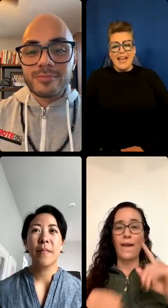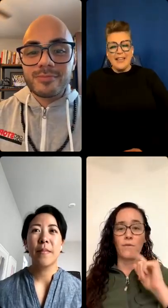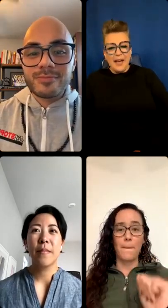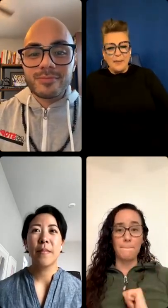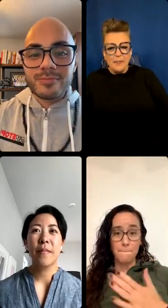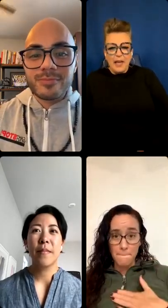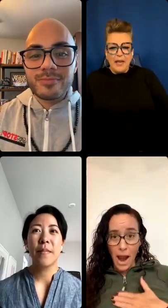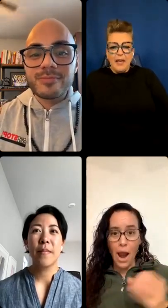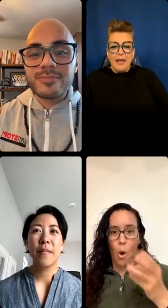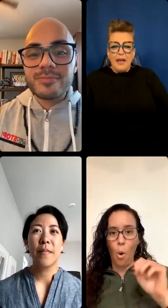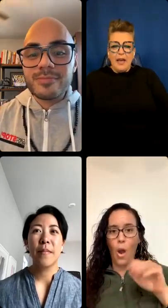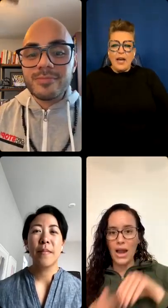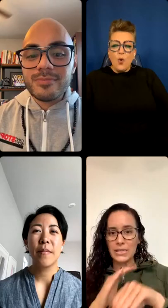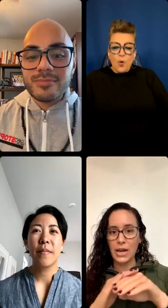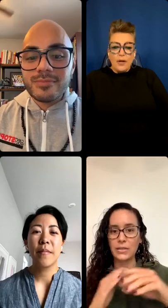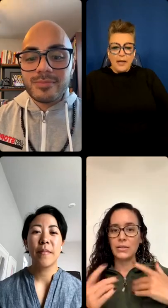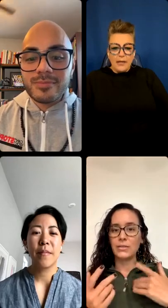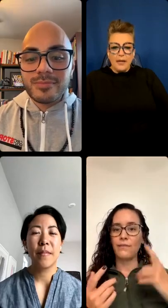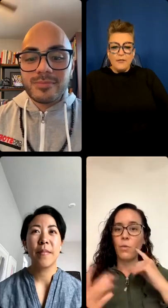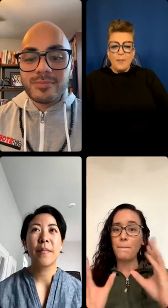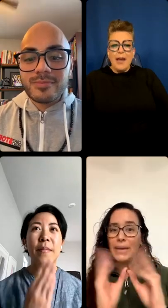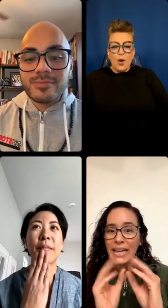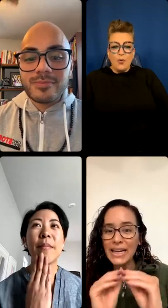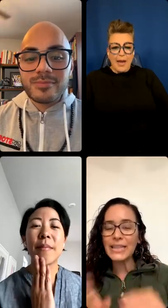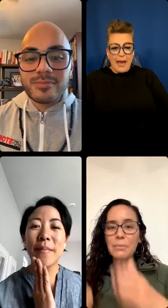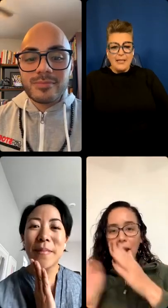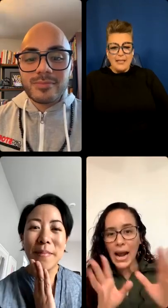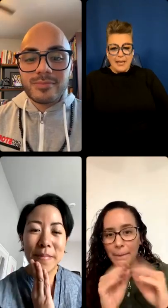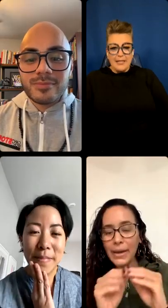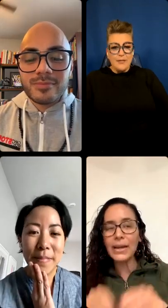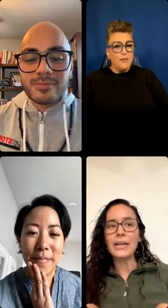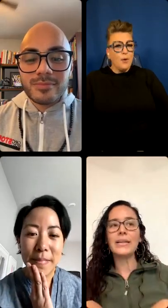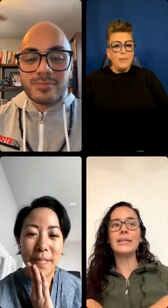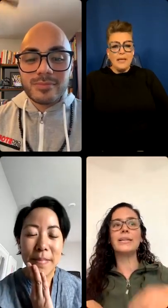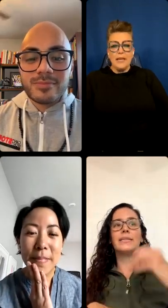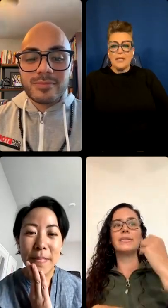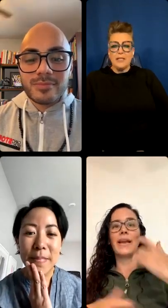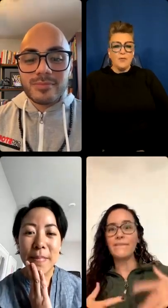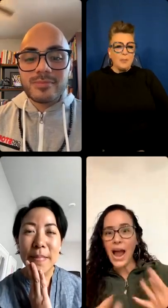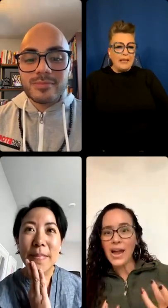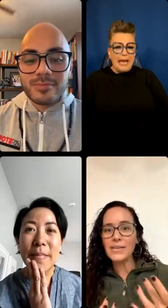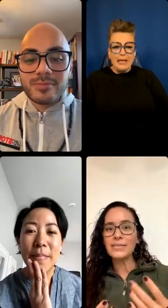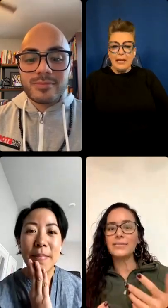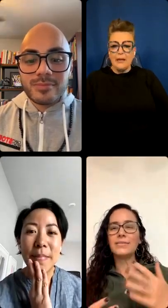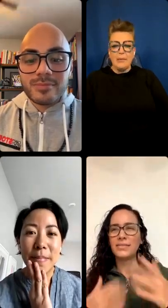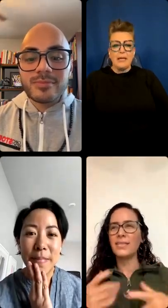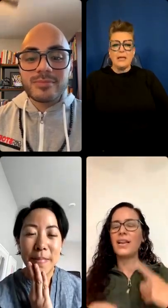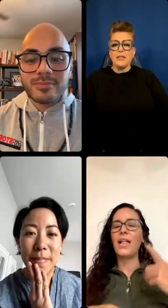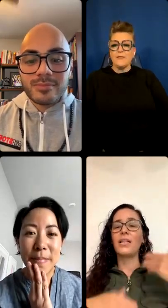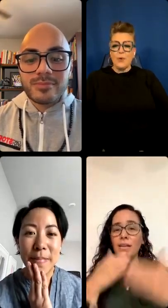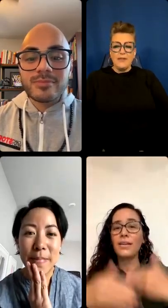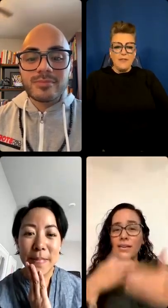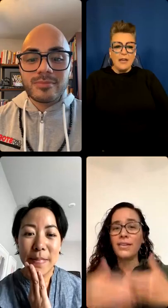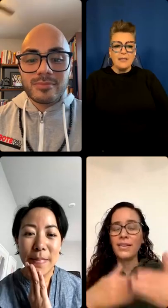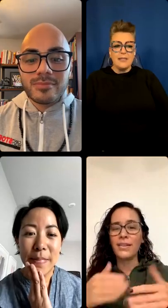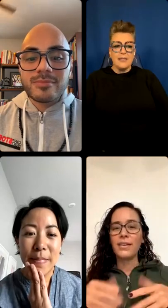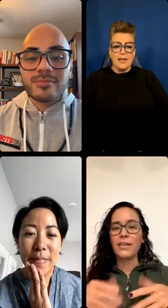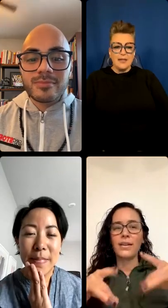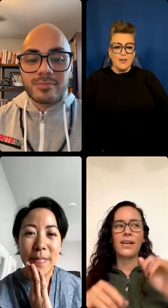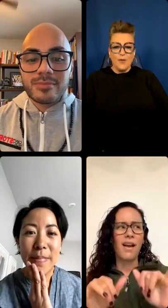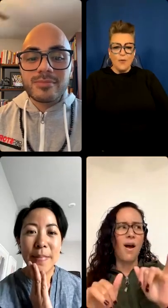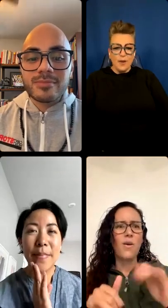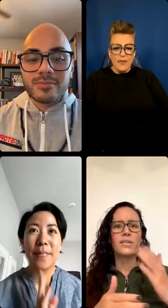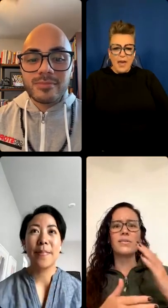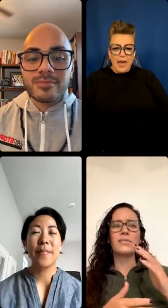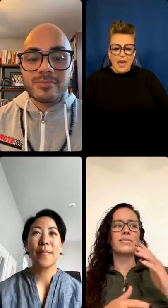cis ally. I coordinated for my own access, for meetings, for planning meetings, for events,